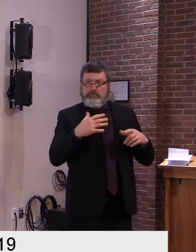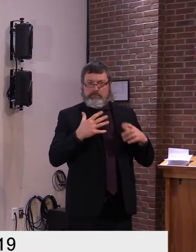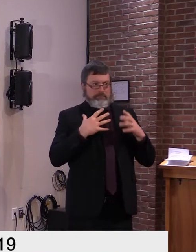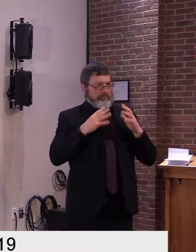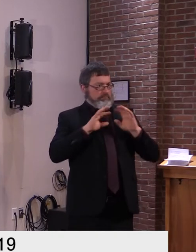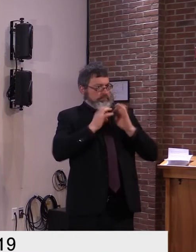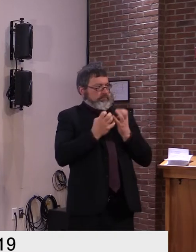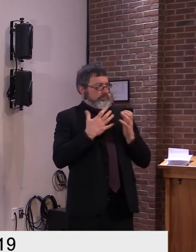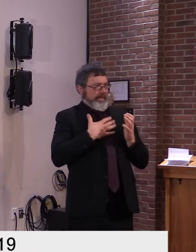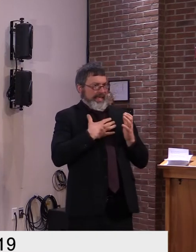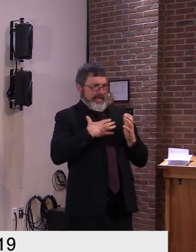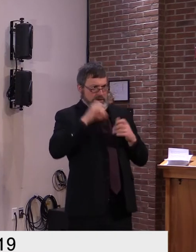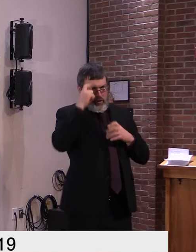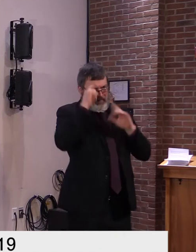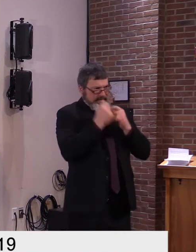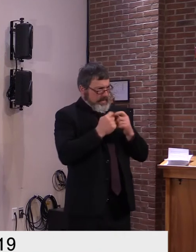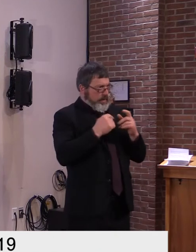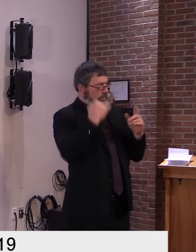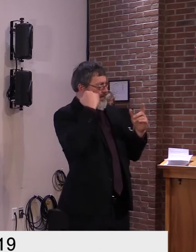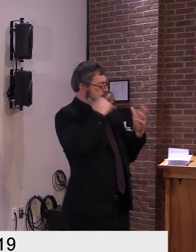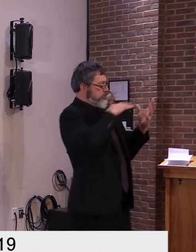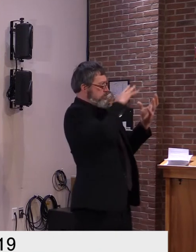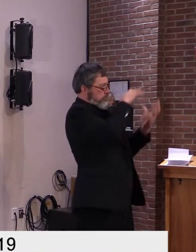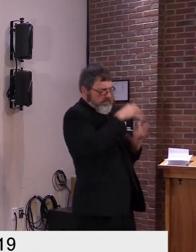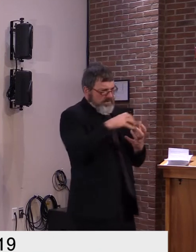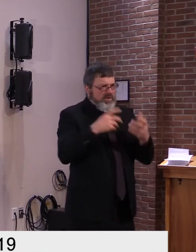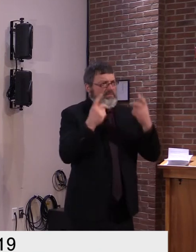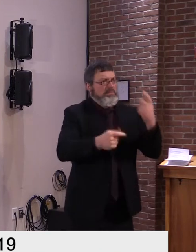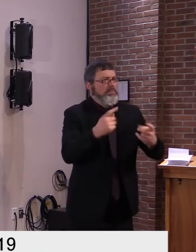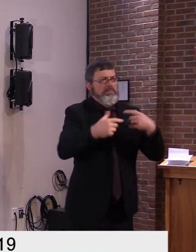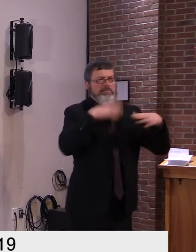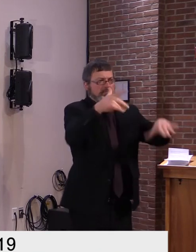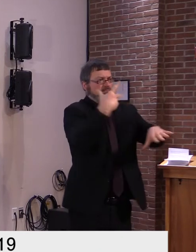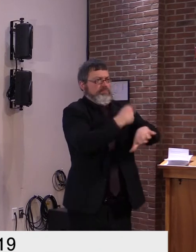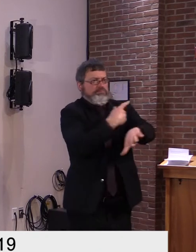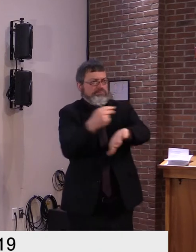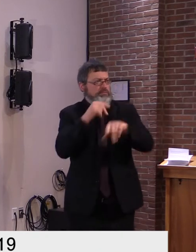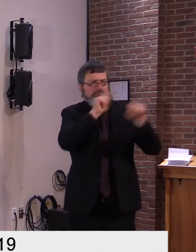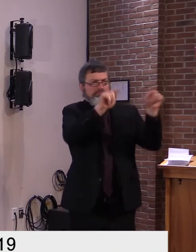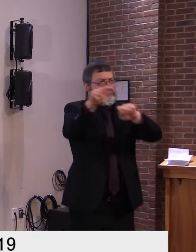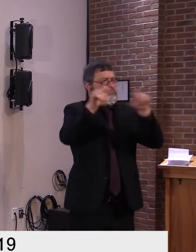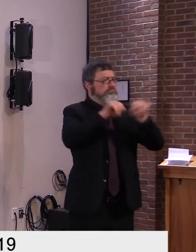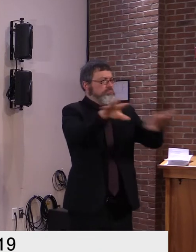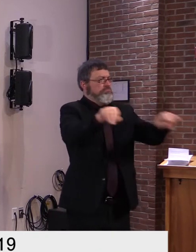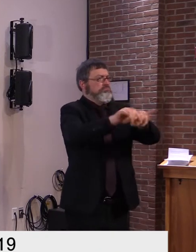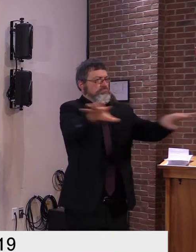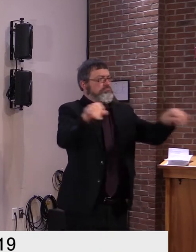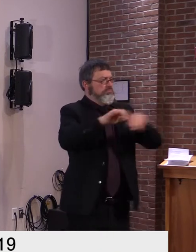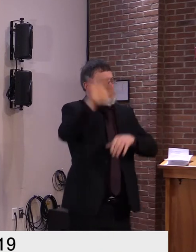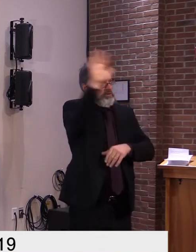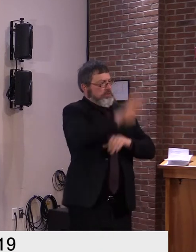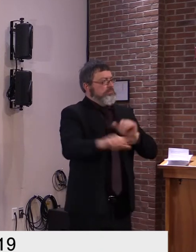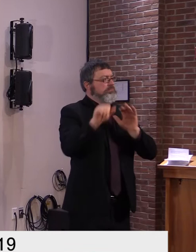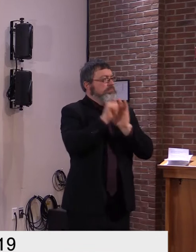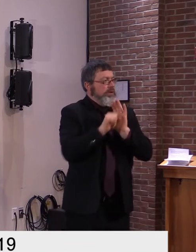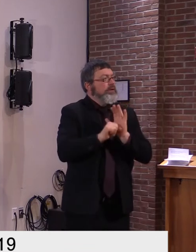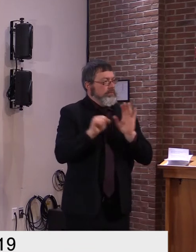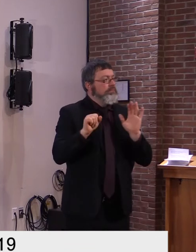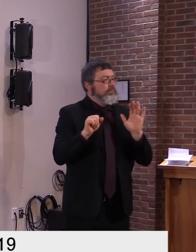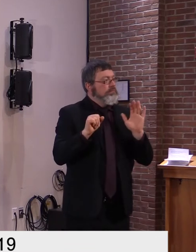happen in the near future, but if it does, we will have a plan available so